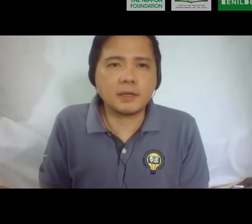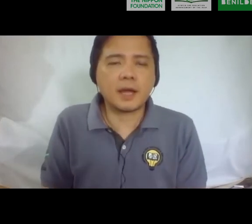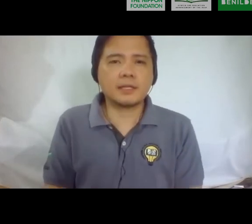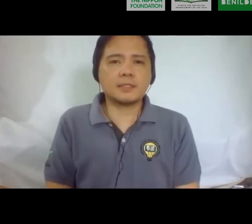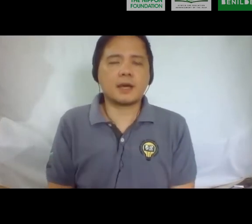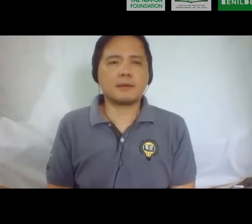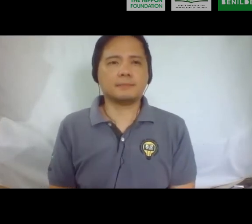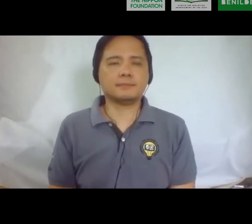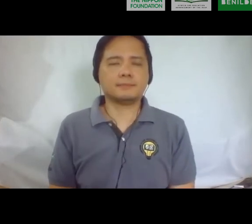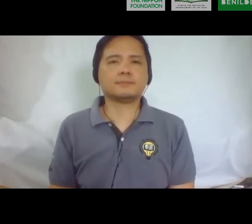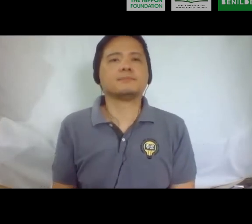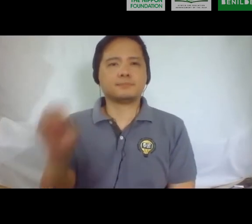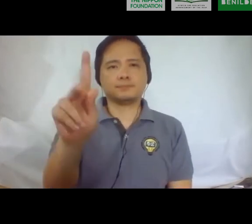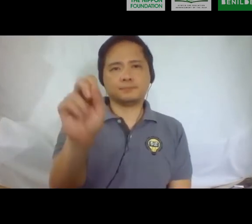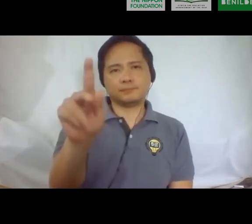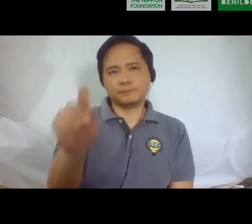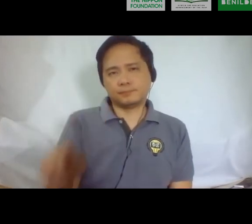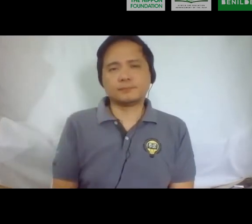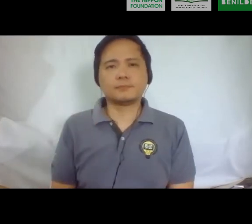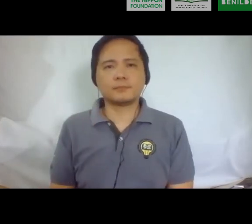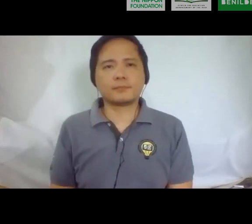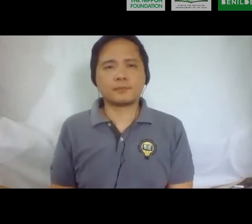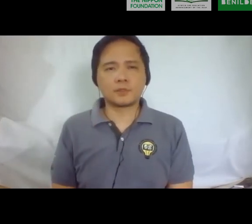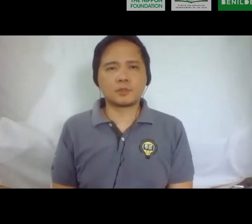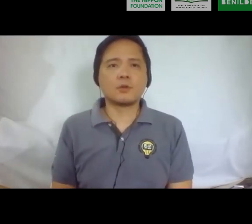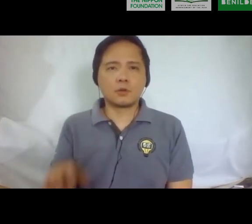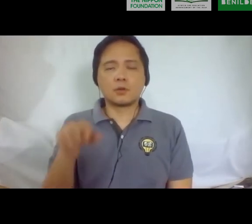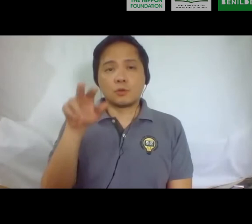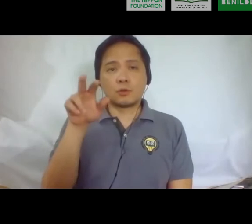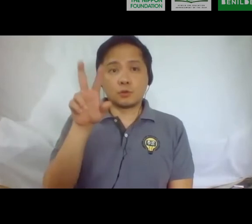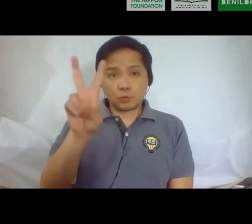sir. I did see Okay, so those 2 I'm sending on to you now.